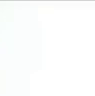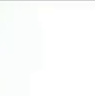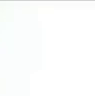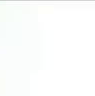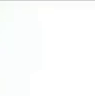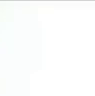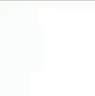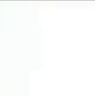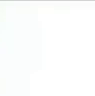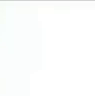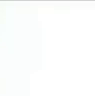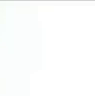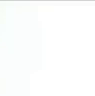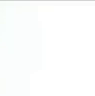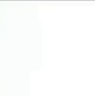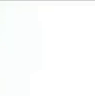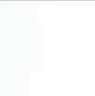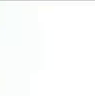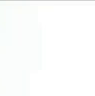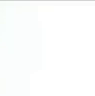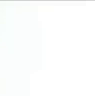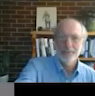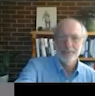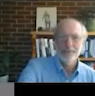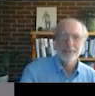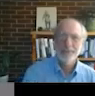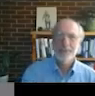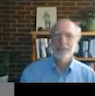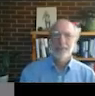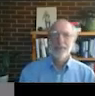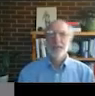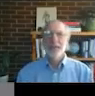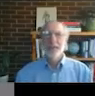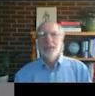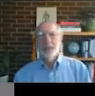That's orange, like the fruit. Good work.